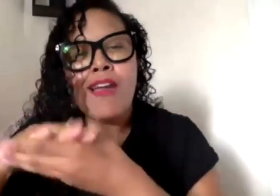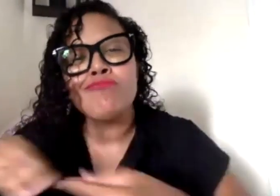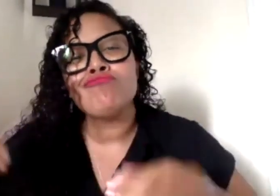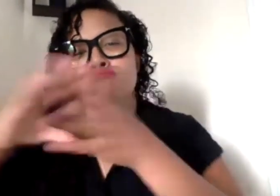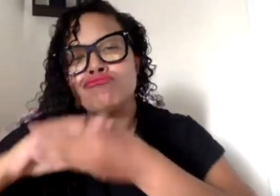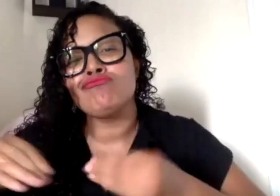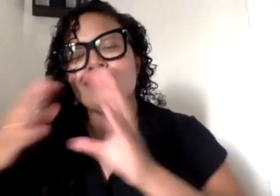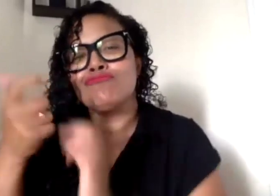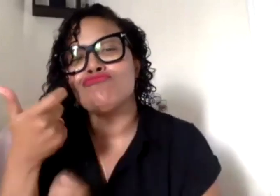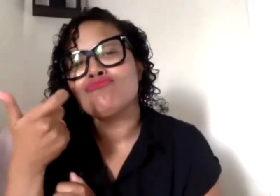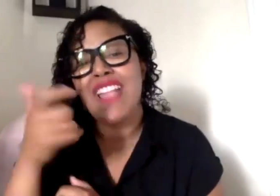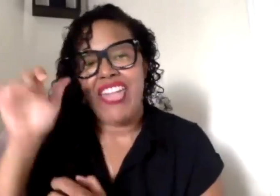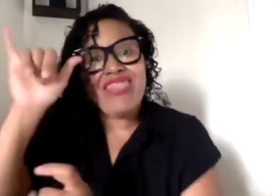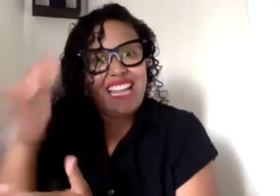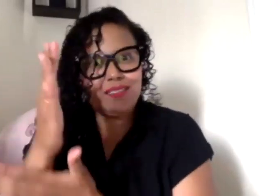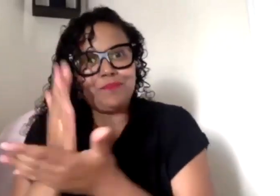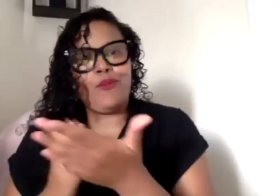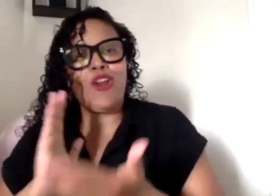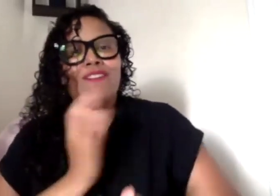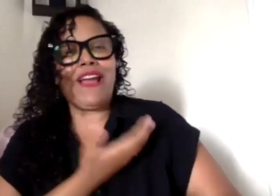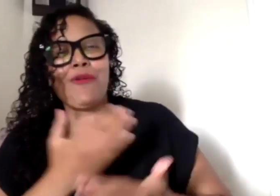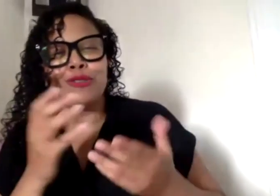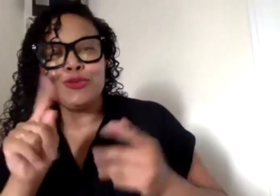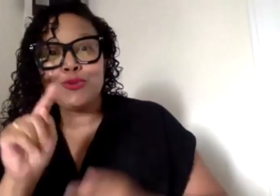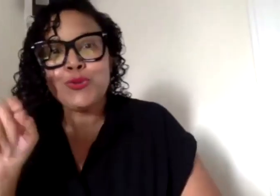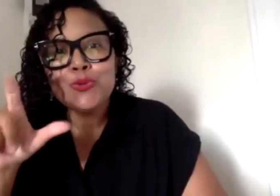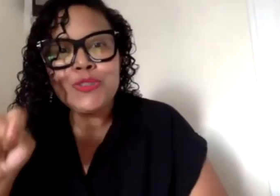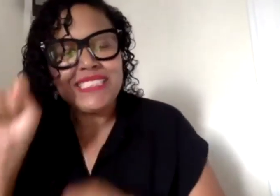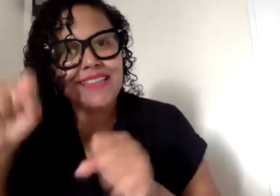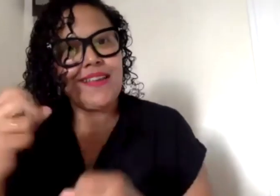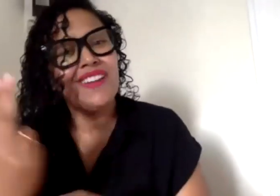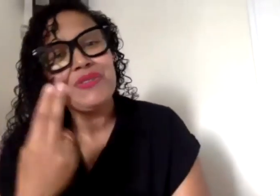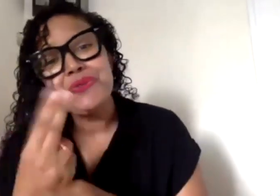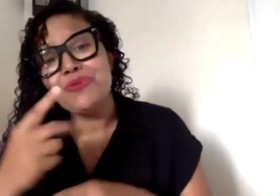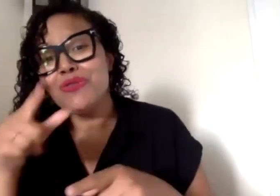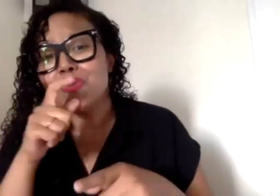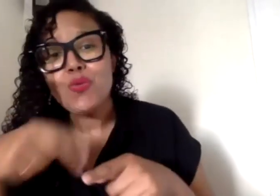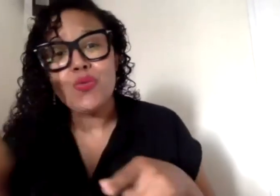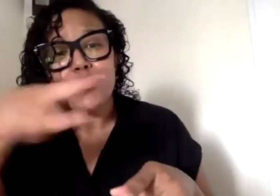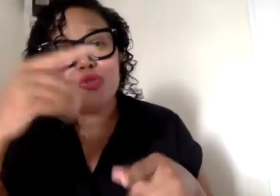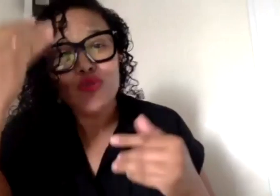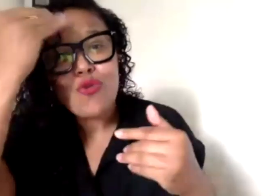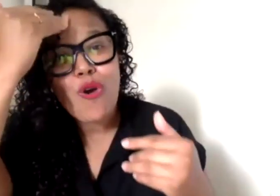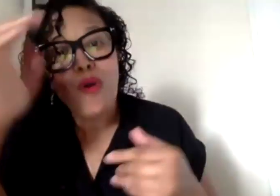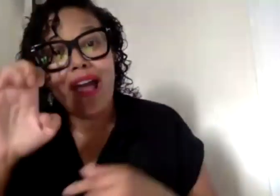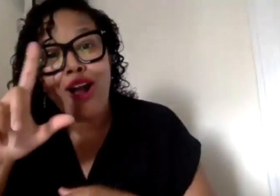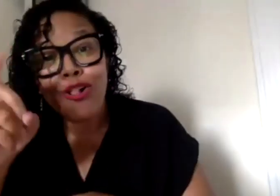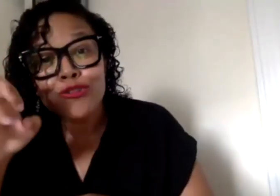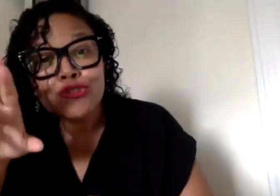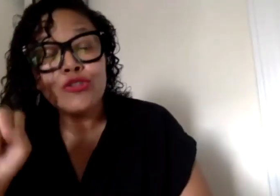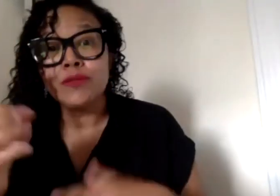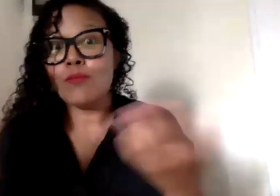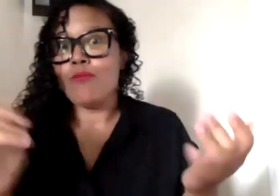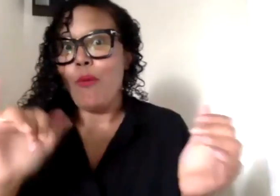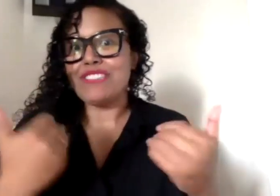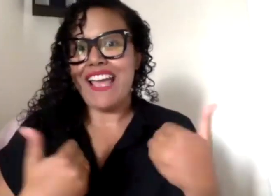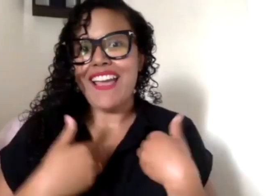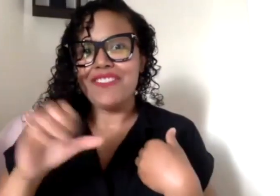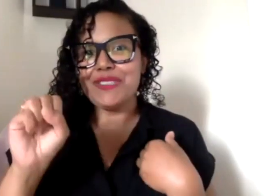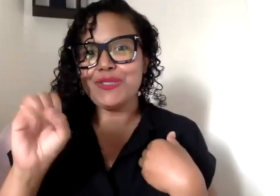our elders and their storytelling, including those narratives, are some of the tools that we can use. I think